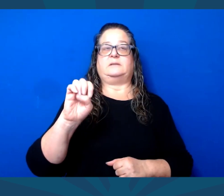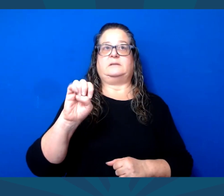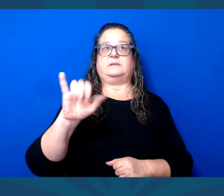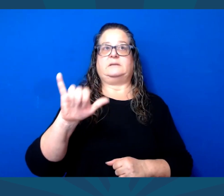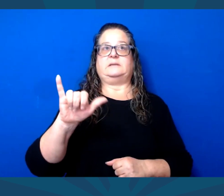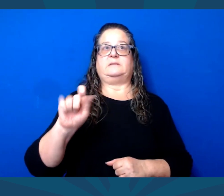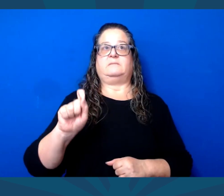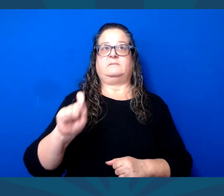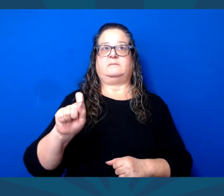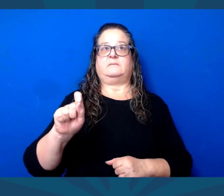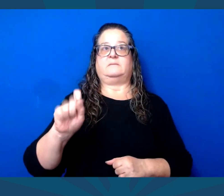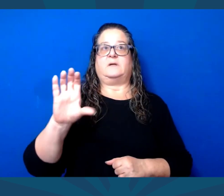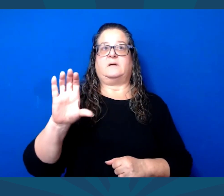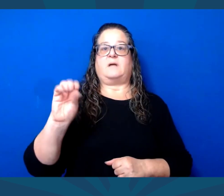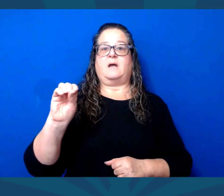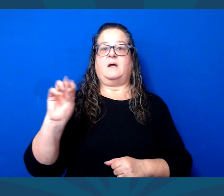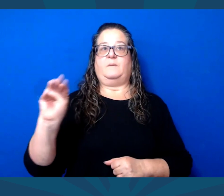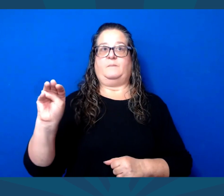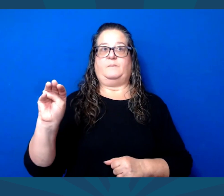www.joshaskey.com.